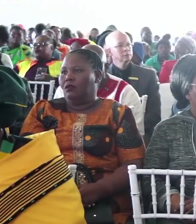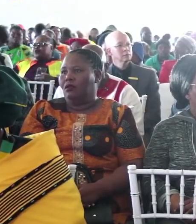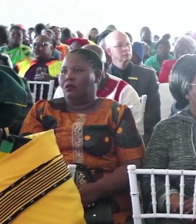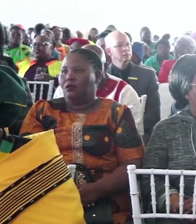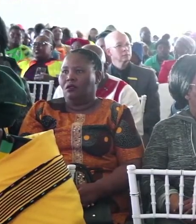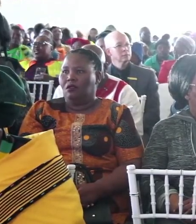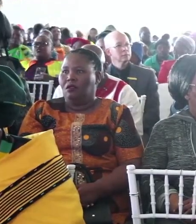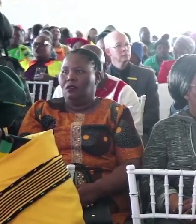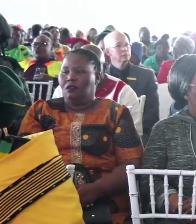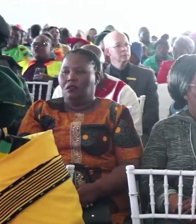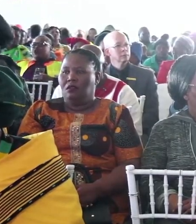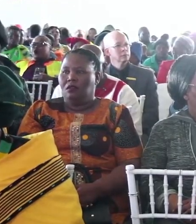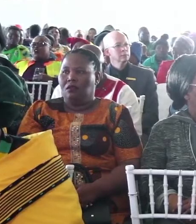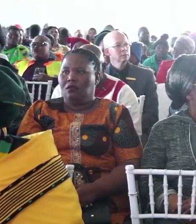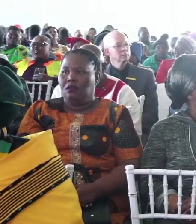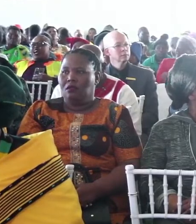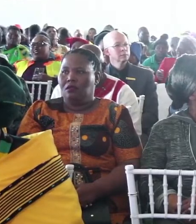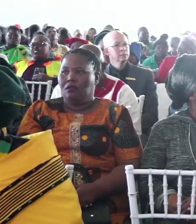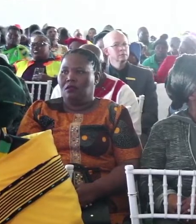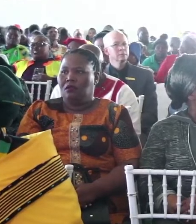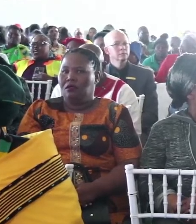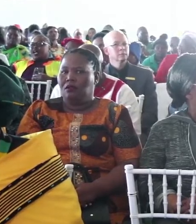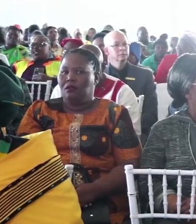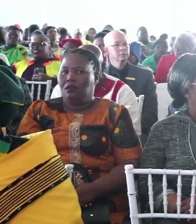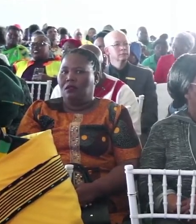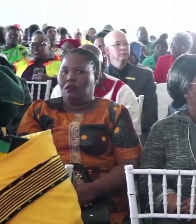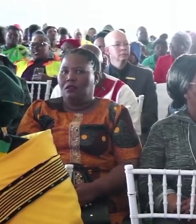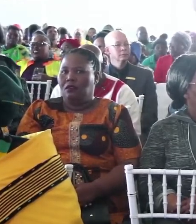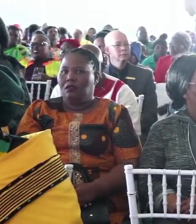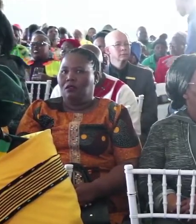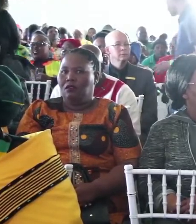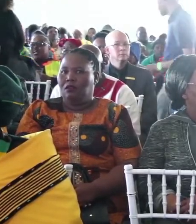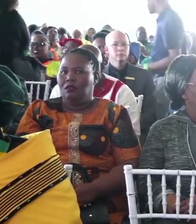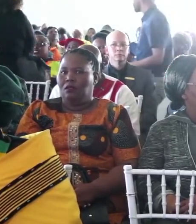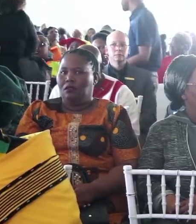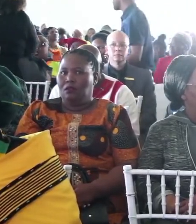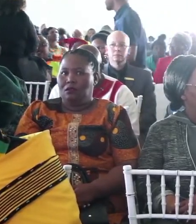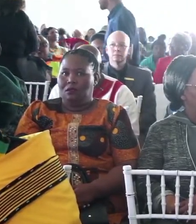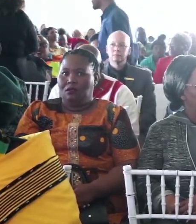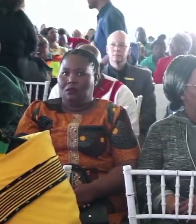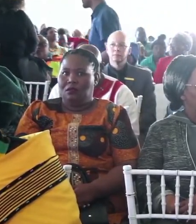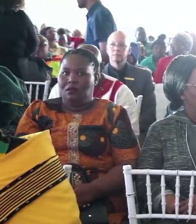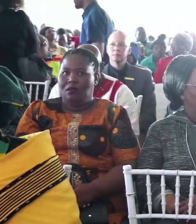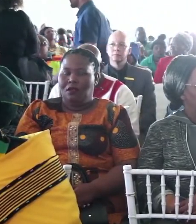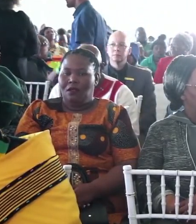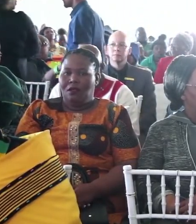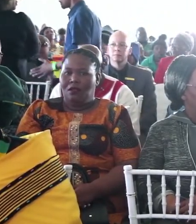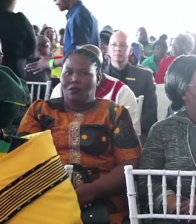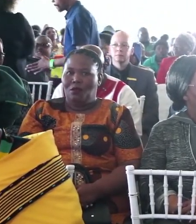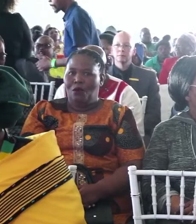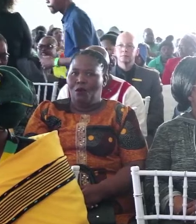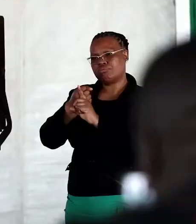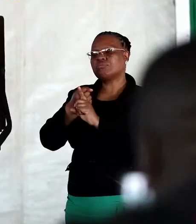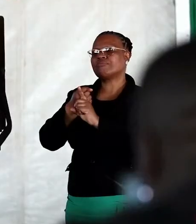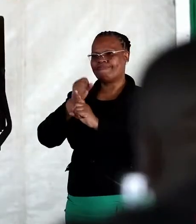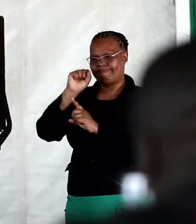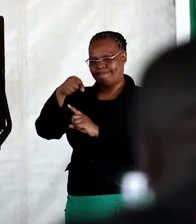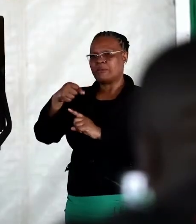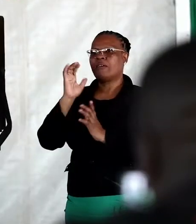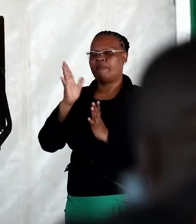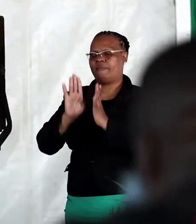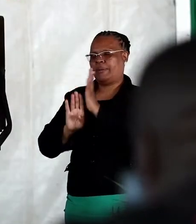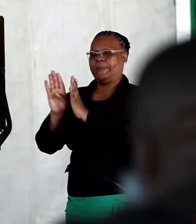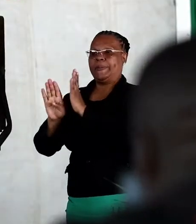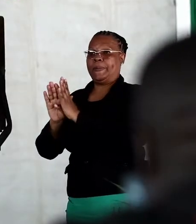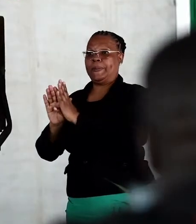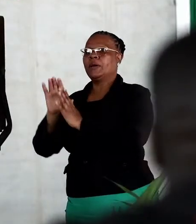lifetime. Only by delivering on this promise can we truly honor their sacrifices. Siyambulela ke uhulumente okhokhelwe